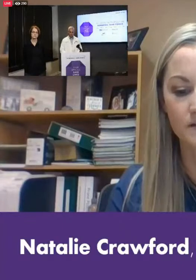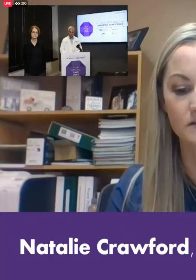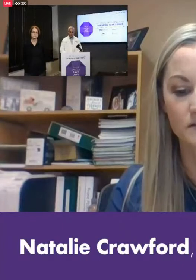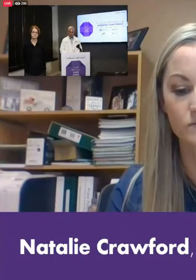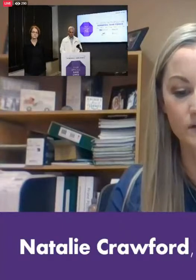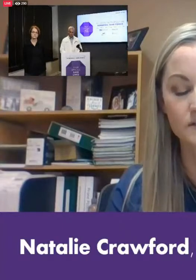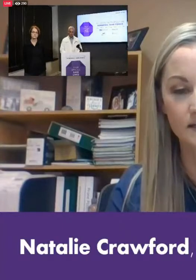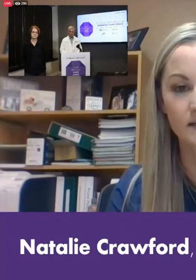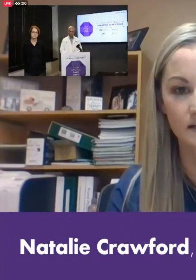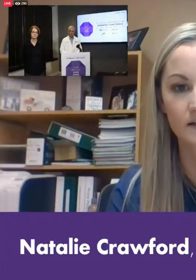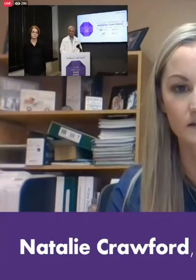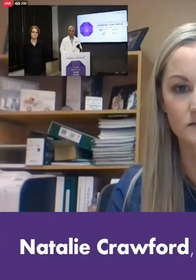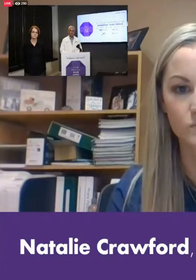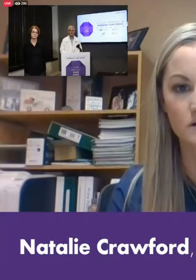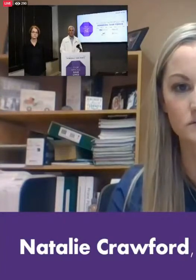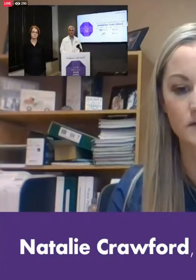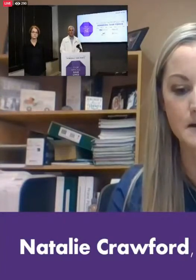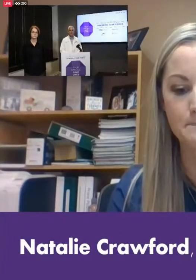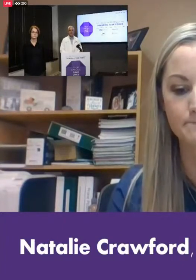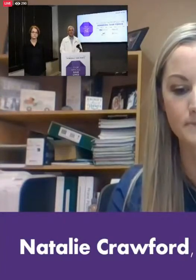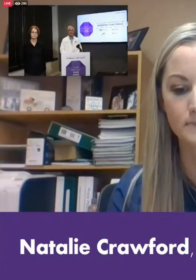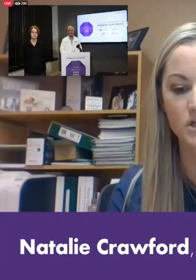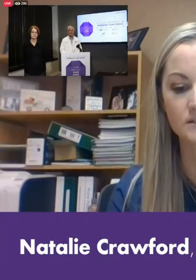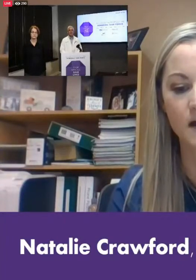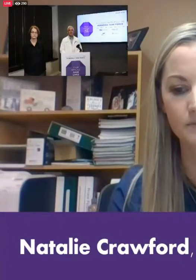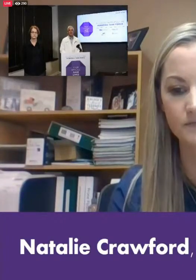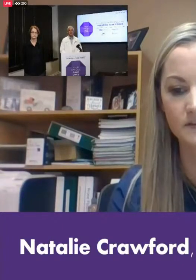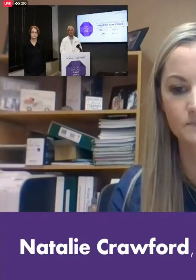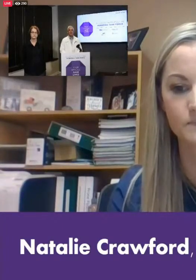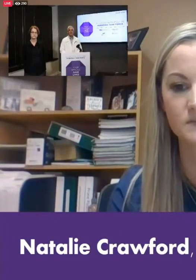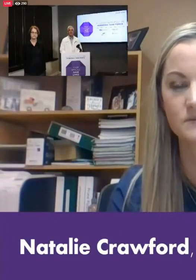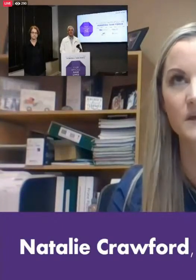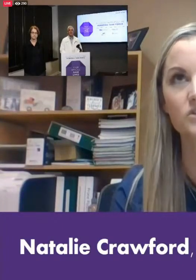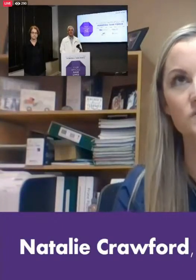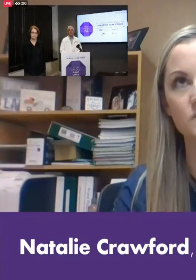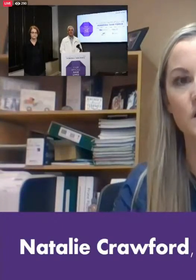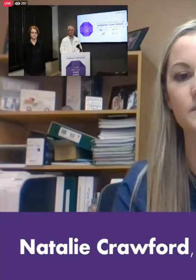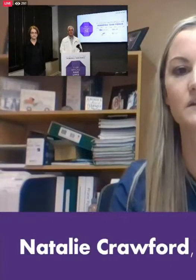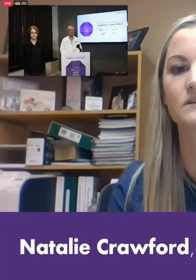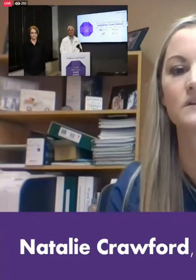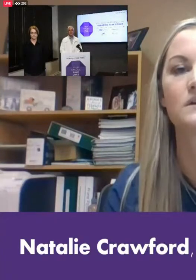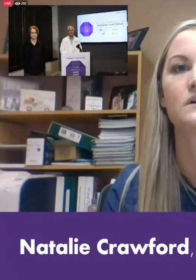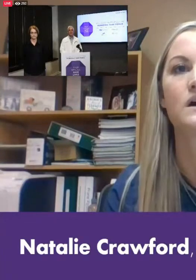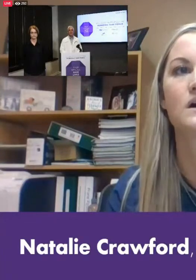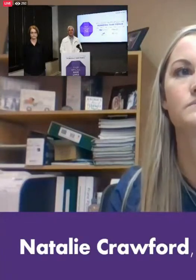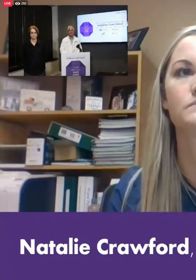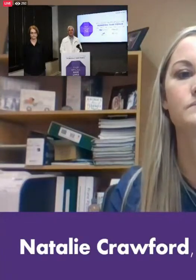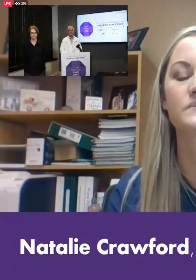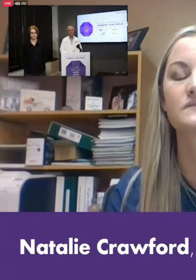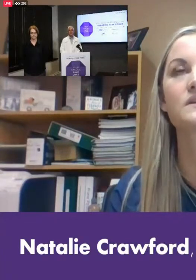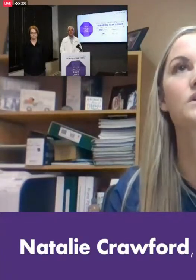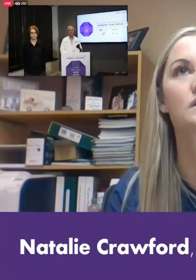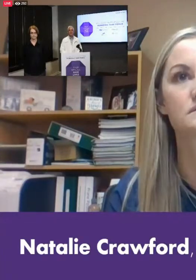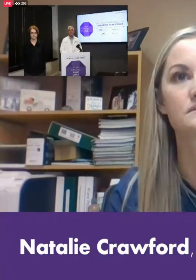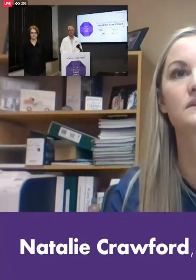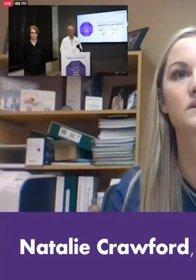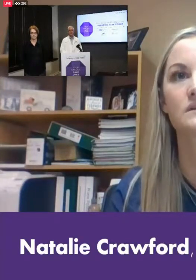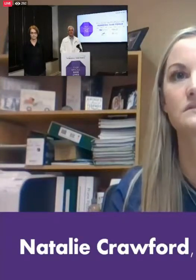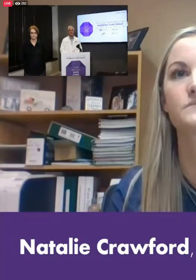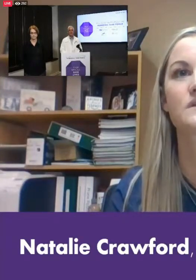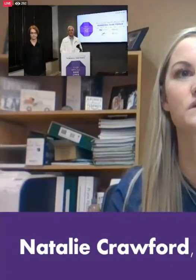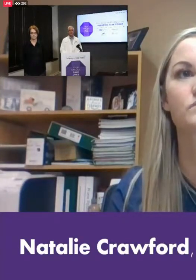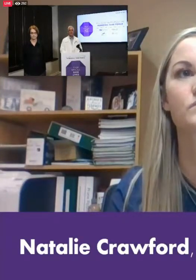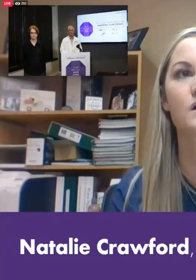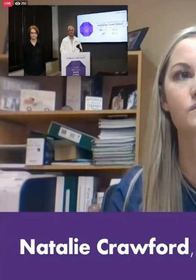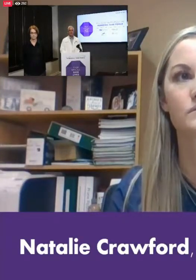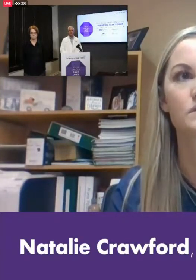nursing staff, we are taking a hit as well. On top of these patients are coming in sicker and